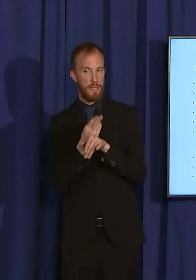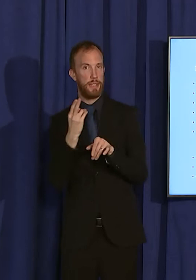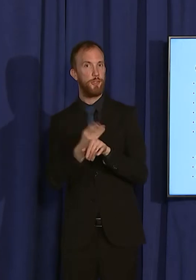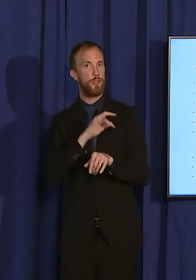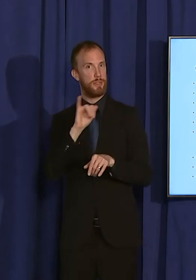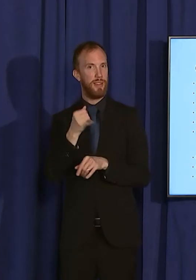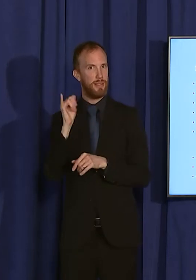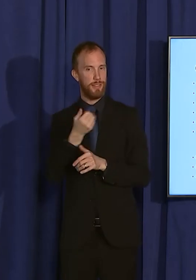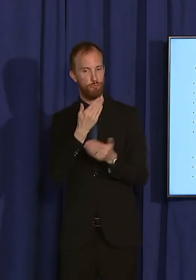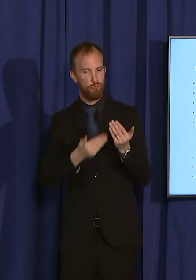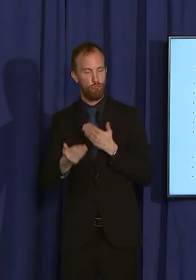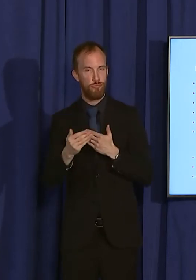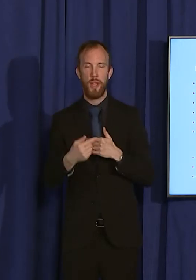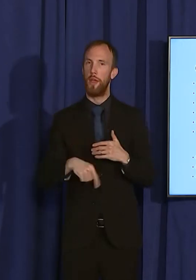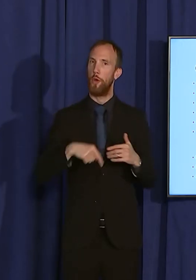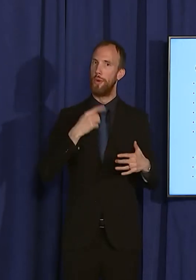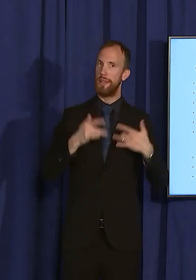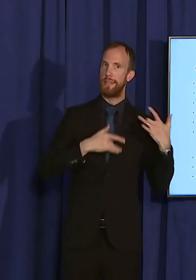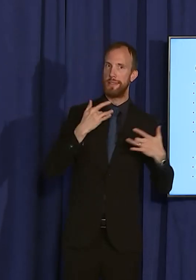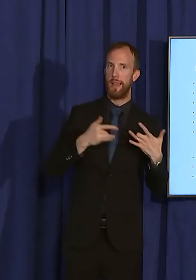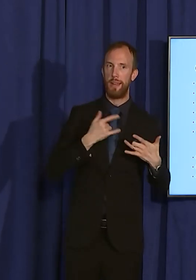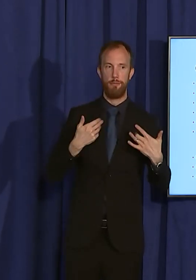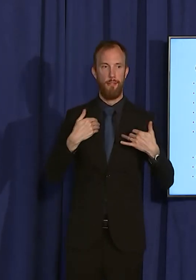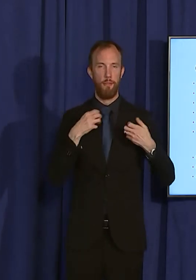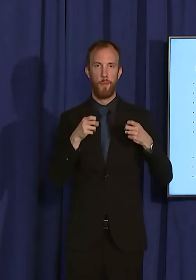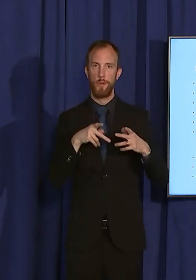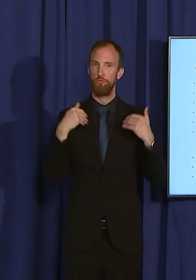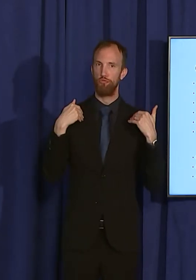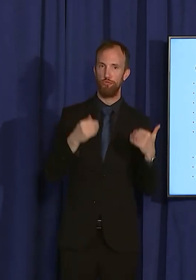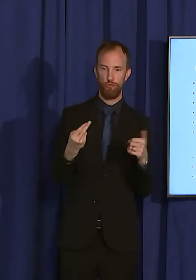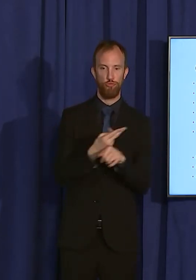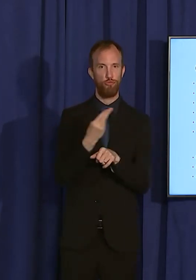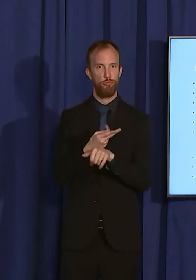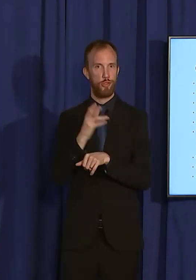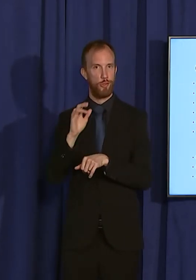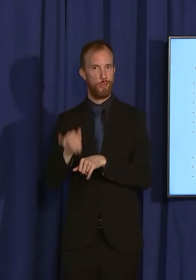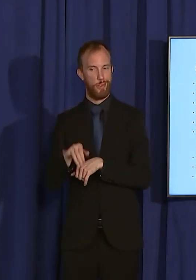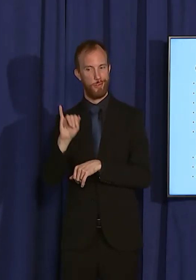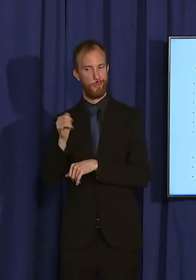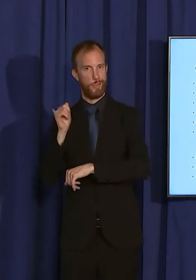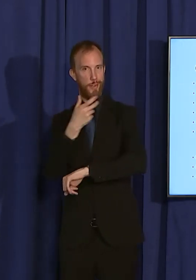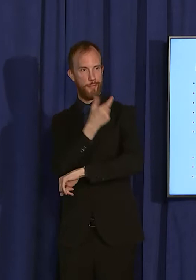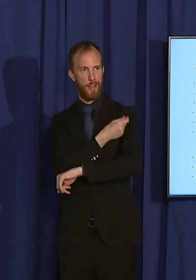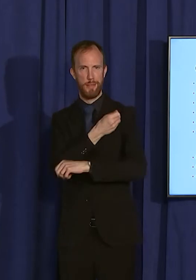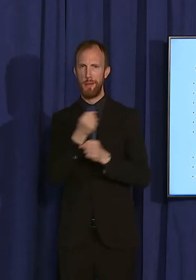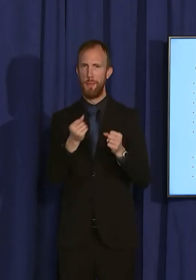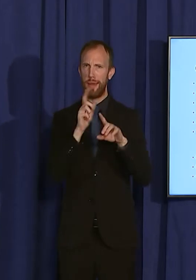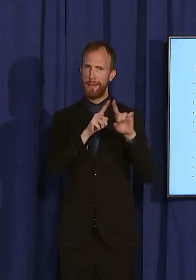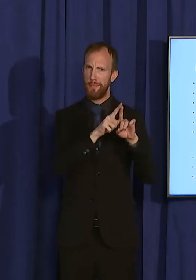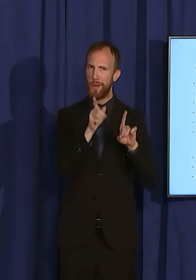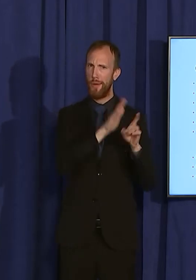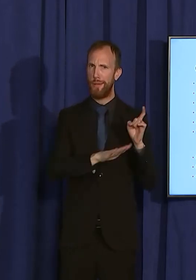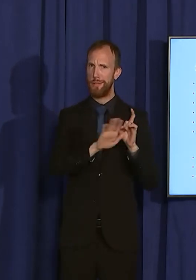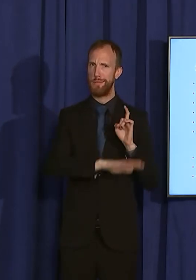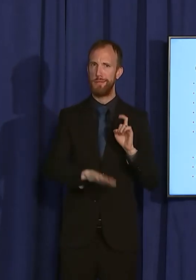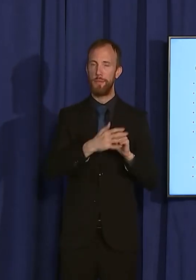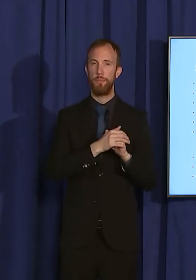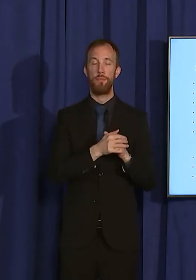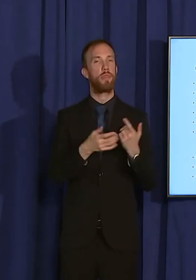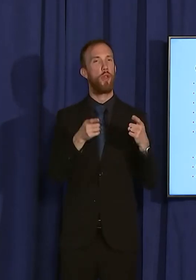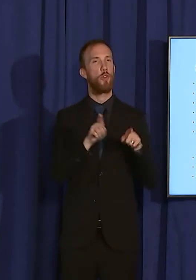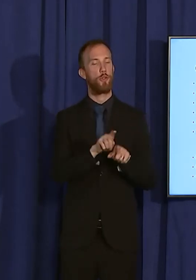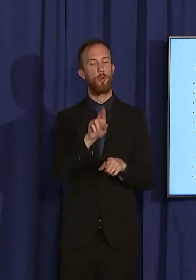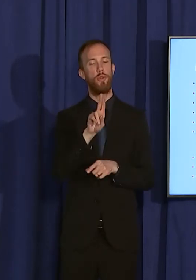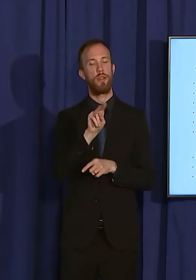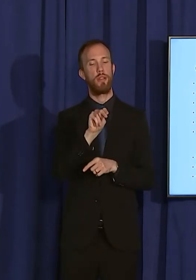excited about having the opportunity to use it in a lot of new settings. And then finally, I want to give an update about the United Center. The United Center has